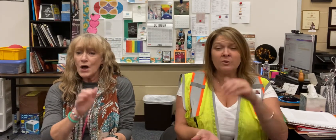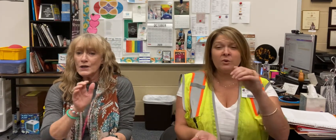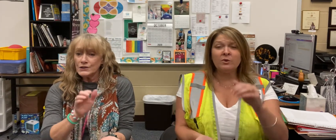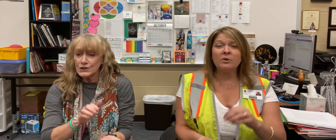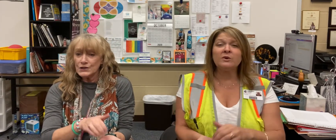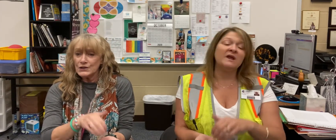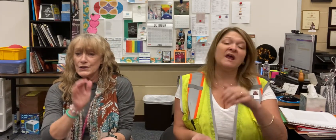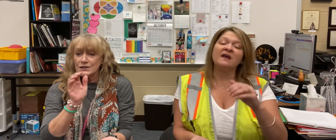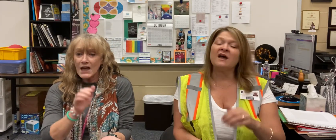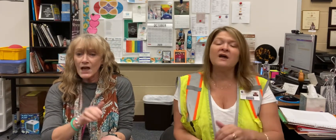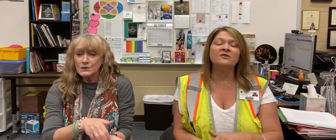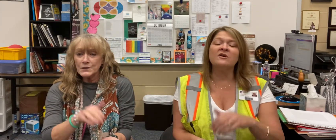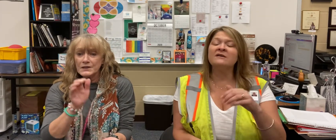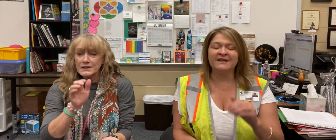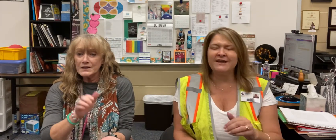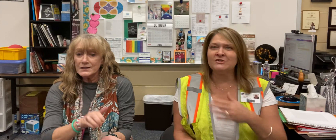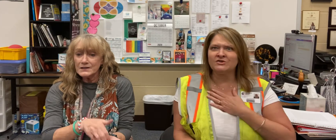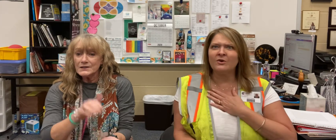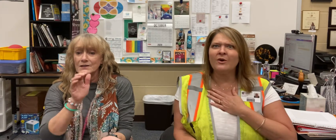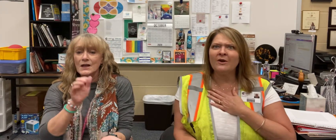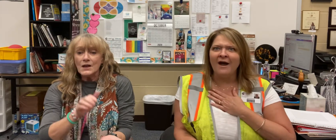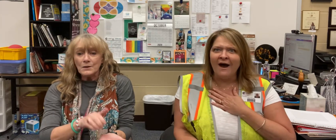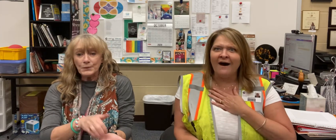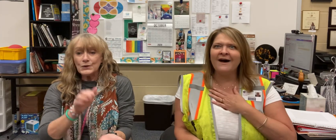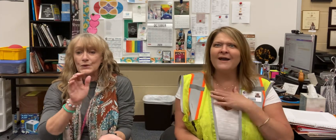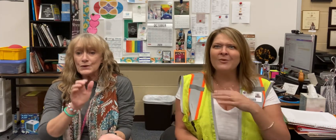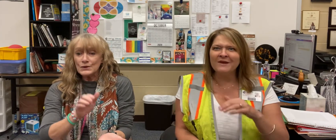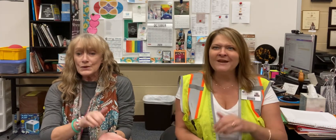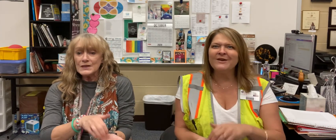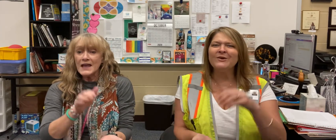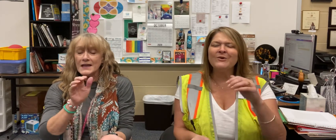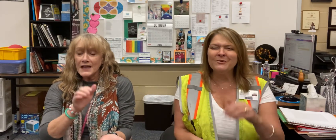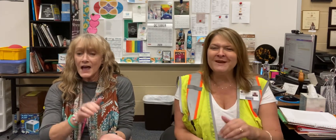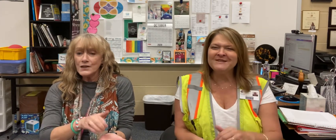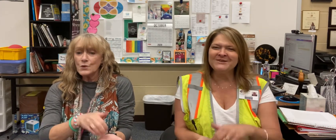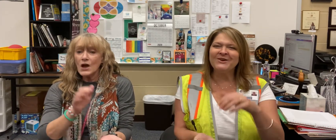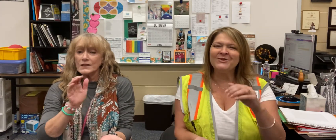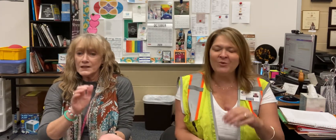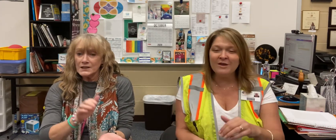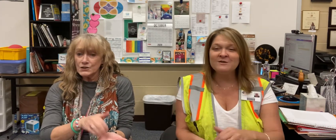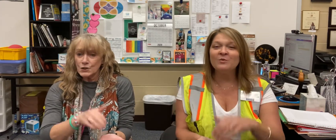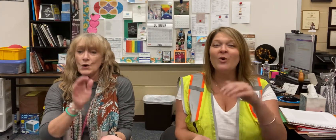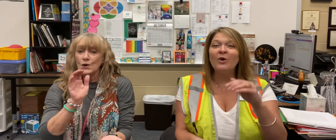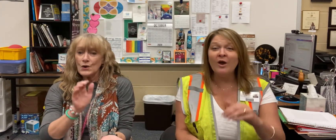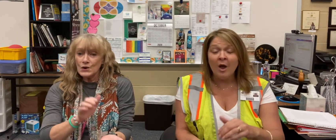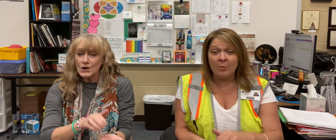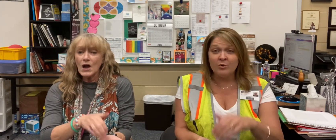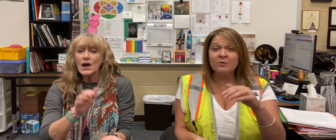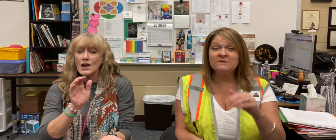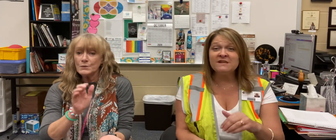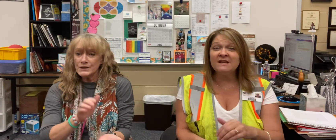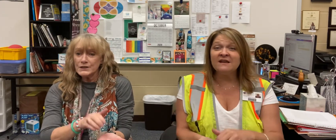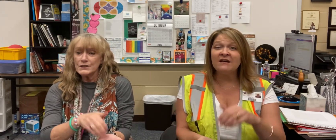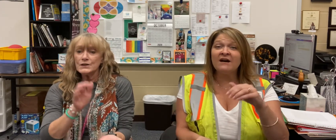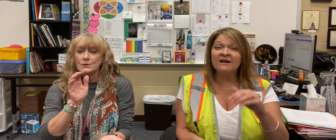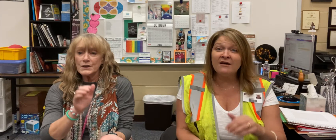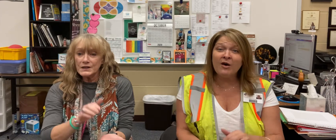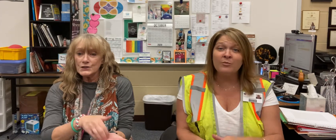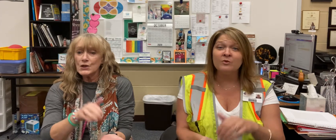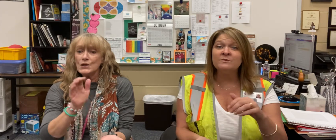blue lake and rocky shore, I will return once more. Boom diddy yada, boom